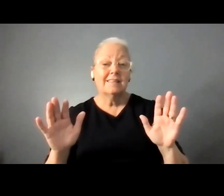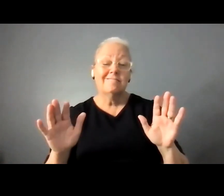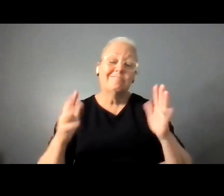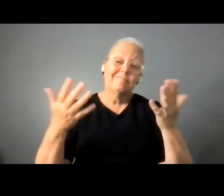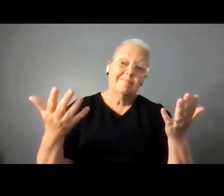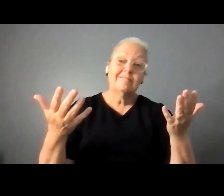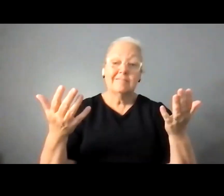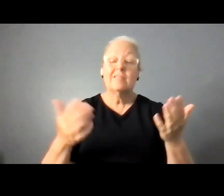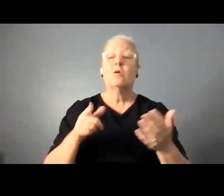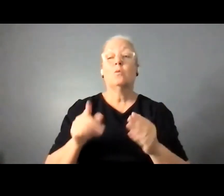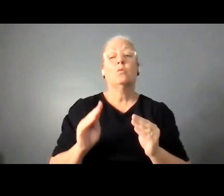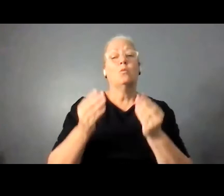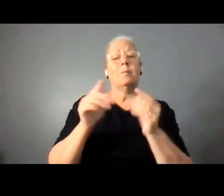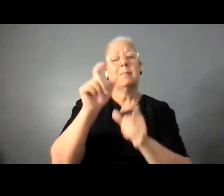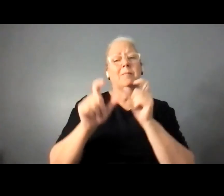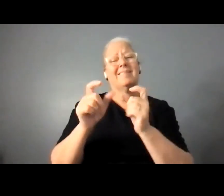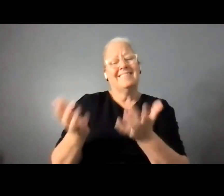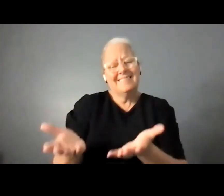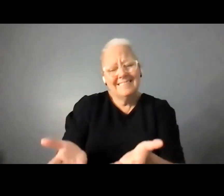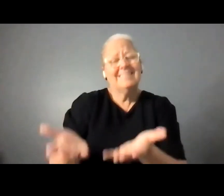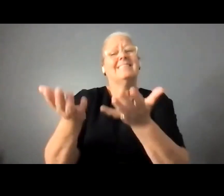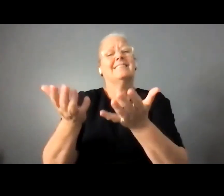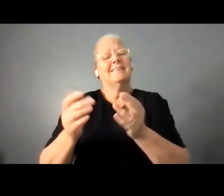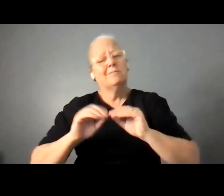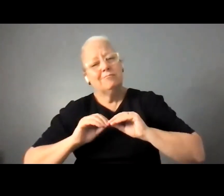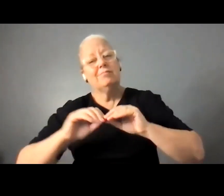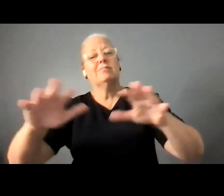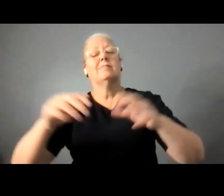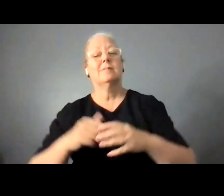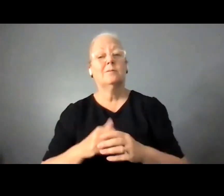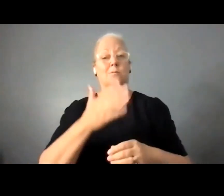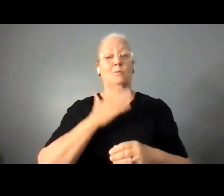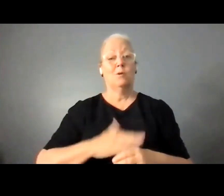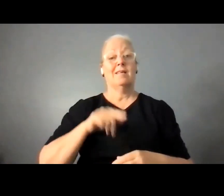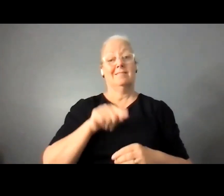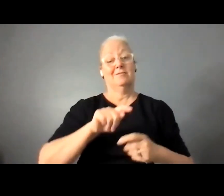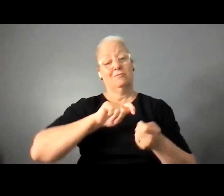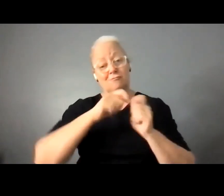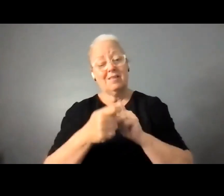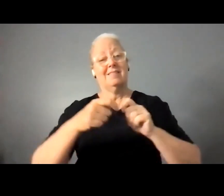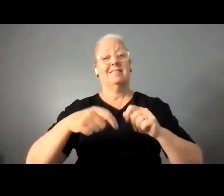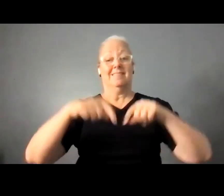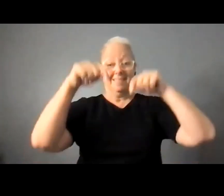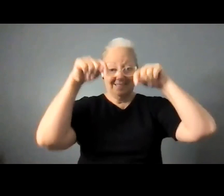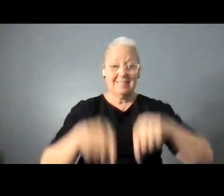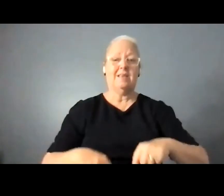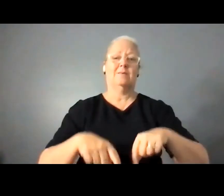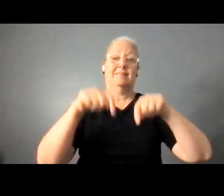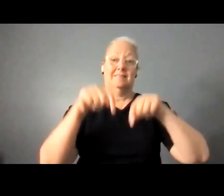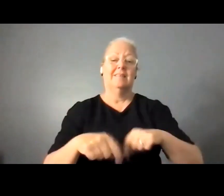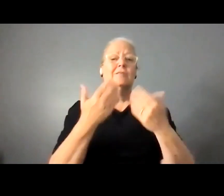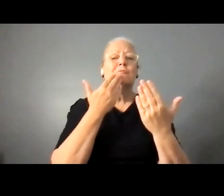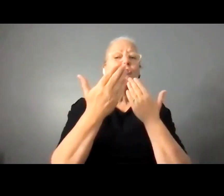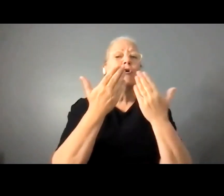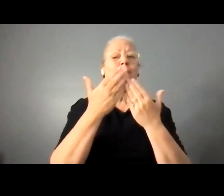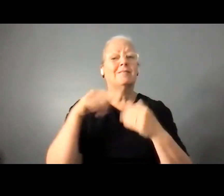young people today. If we want to see a change, the change needs to happen now, here and now. This summit definitely